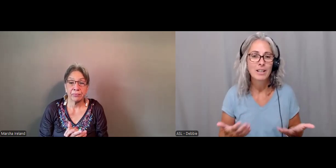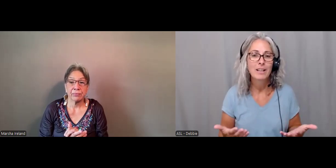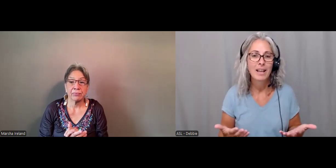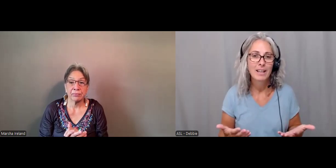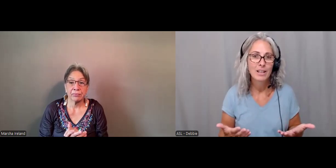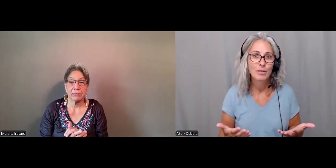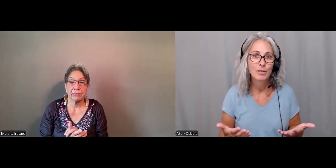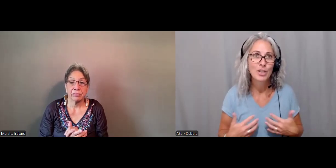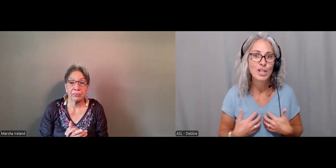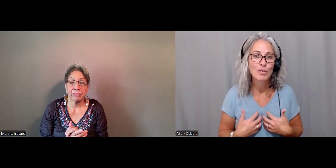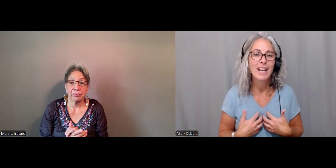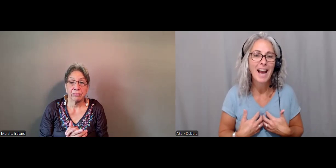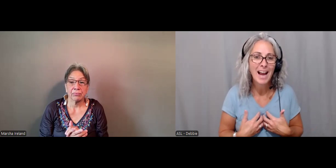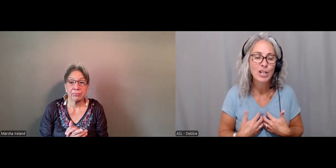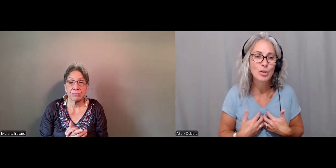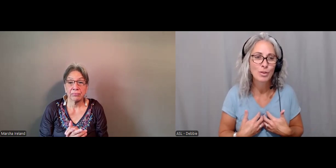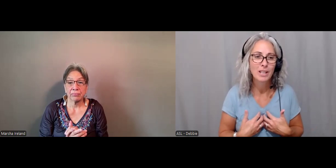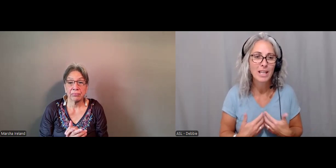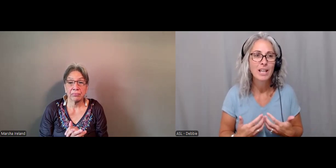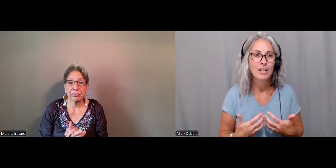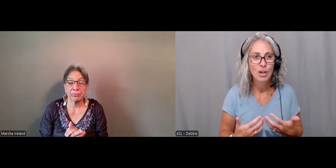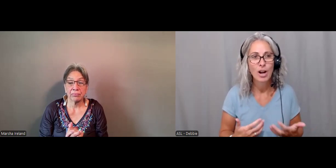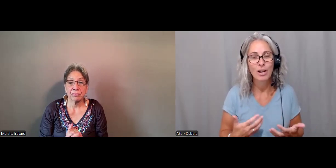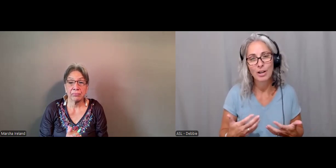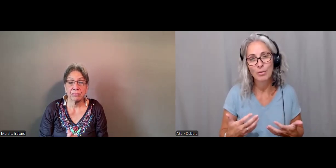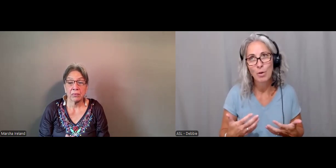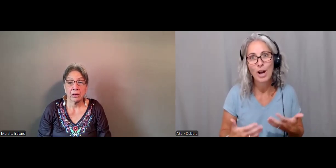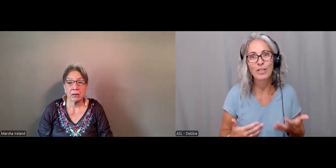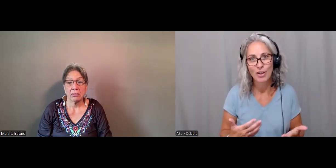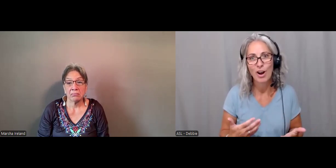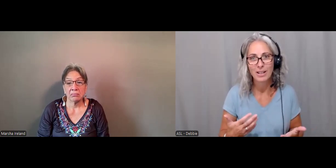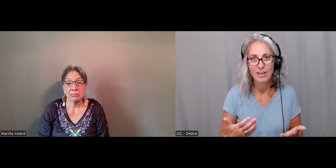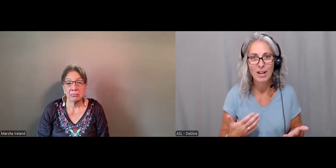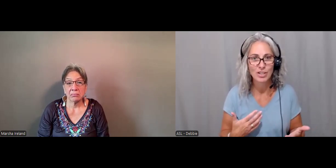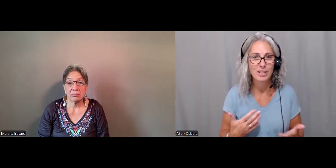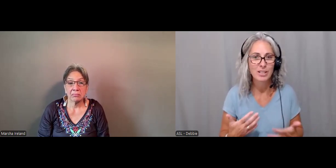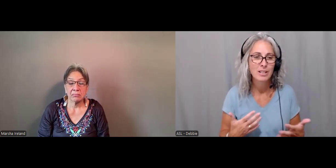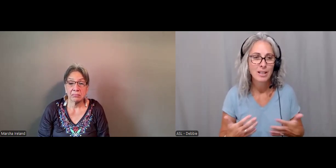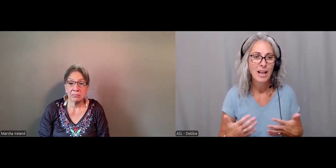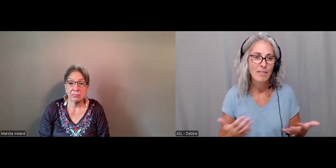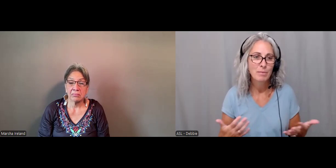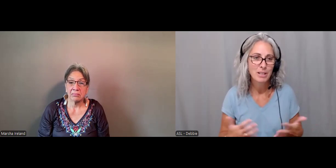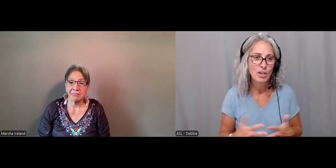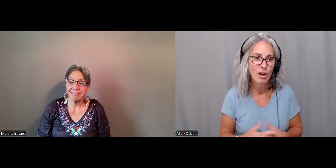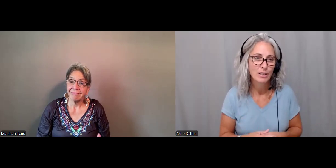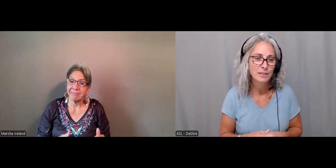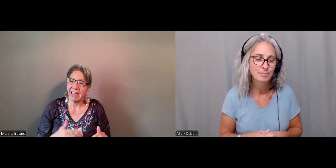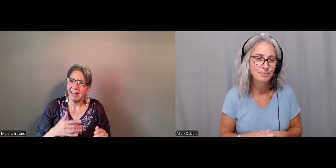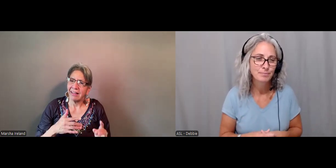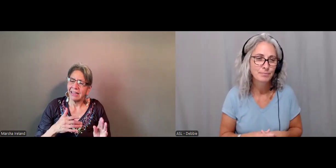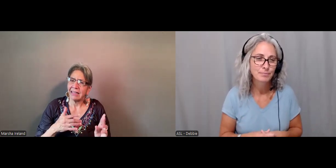providing, so that you can actually talk or walk the talk and not just have it be